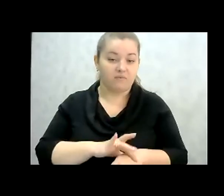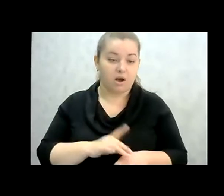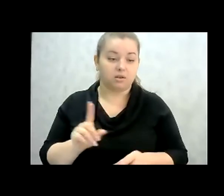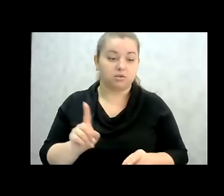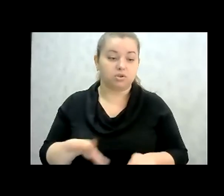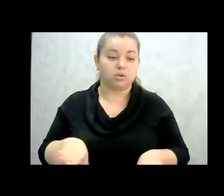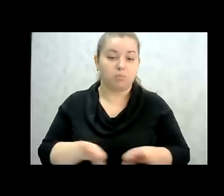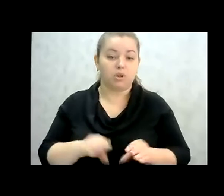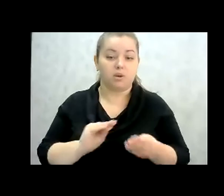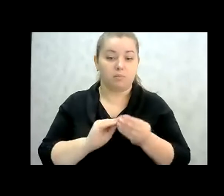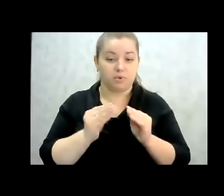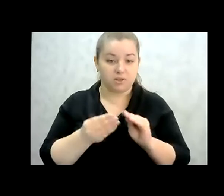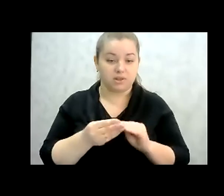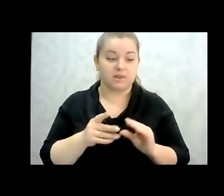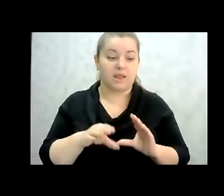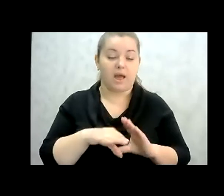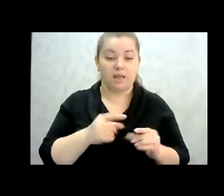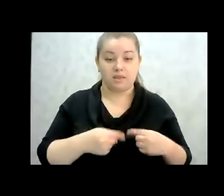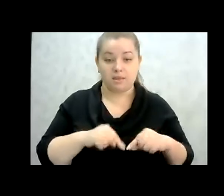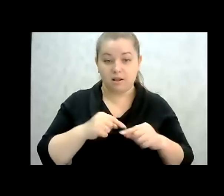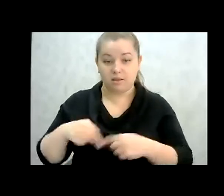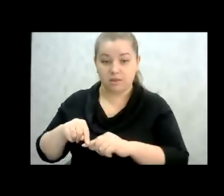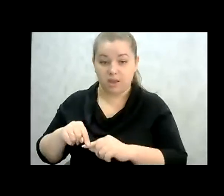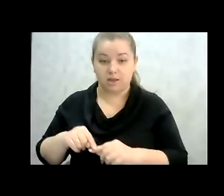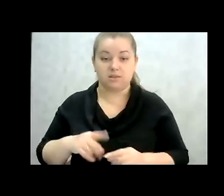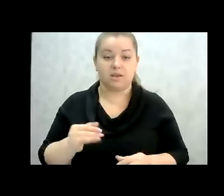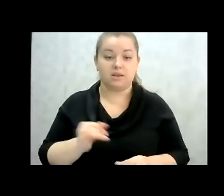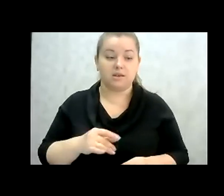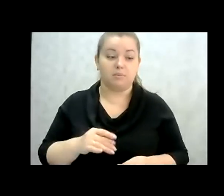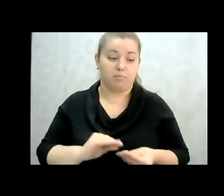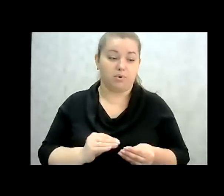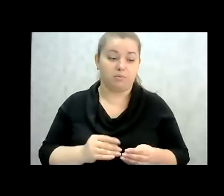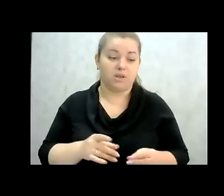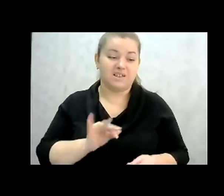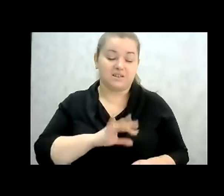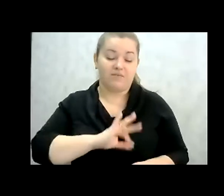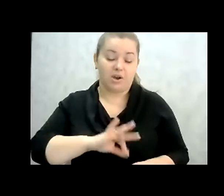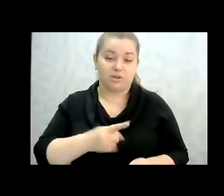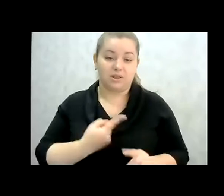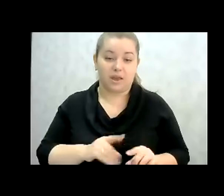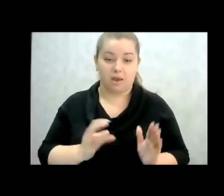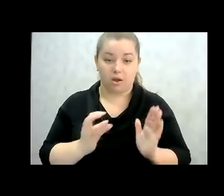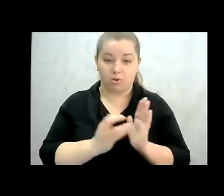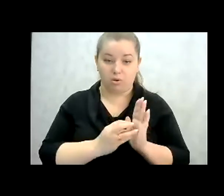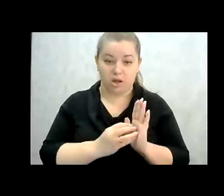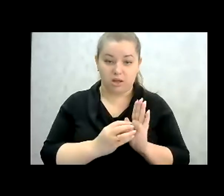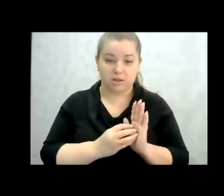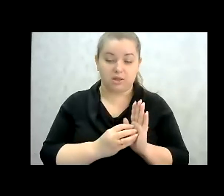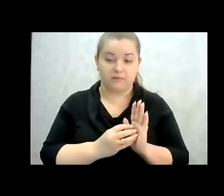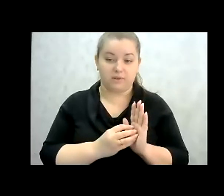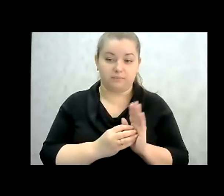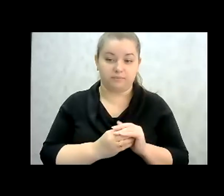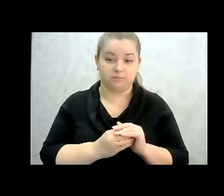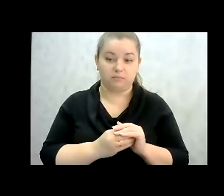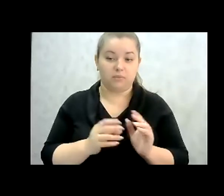observers noted several instances of problems at the polling stations with permissions